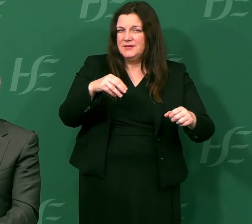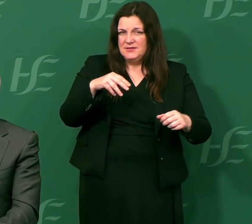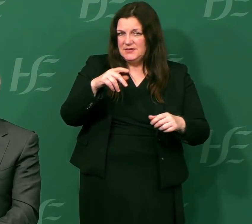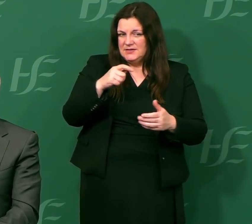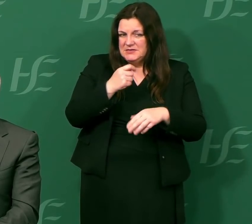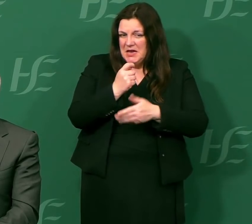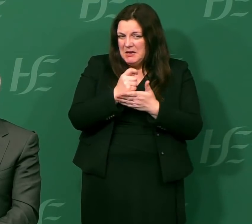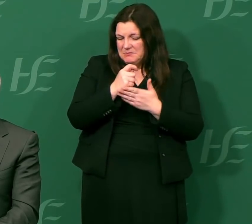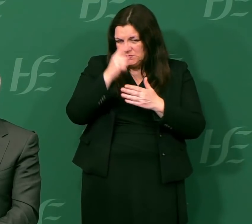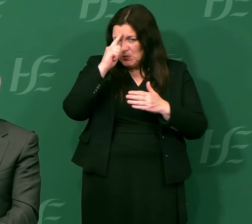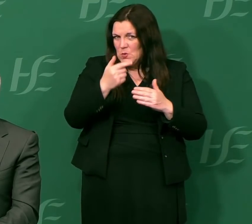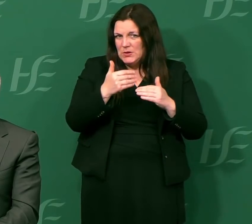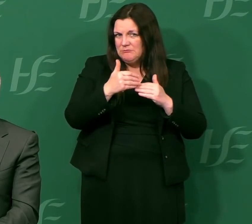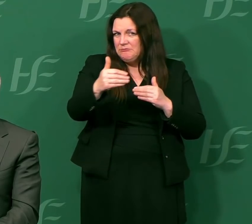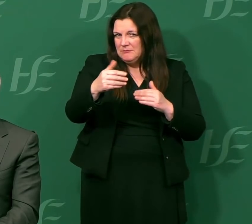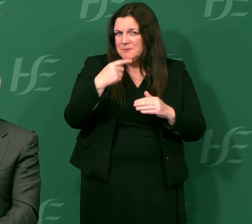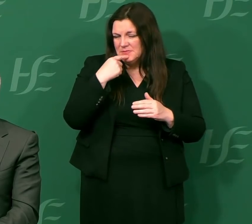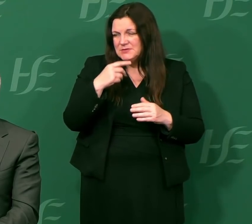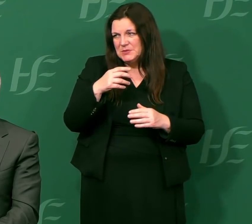the uncertainty that we have right now.